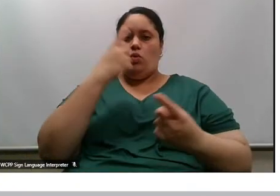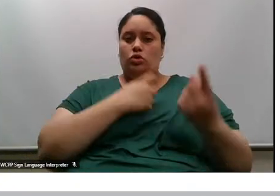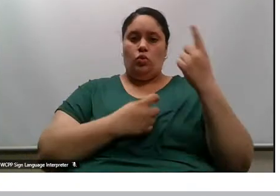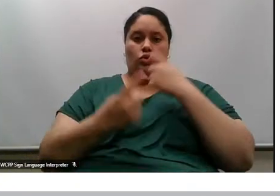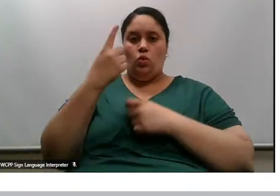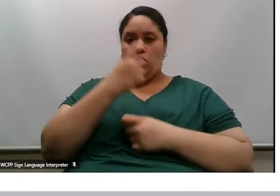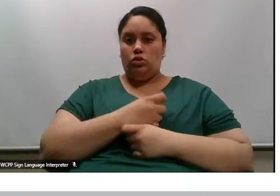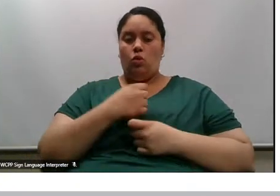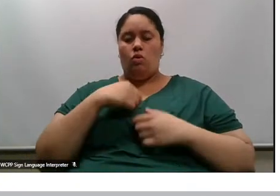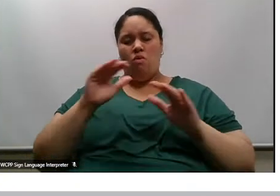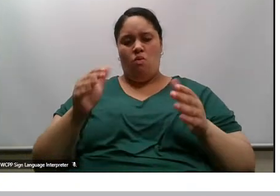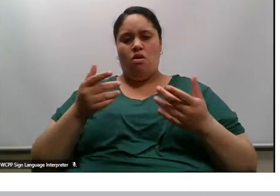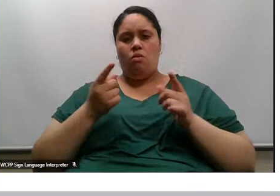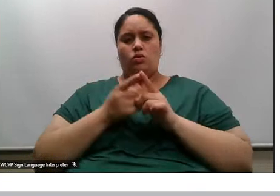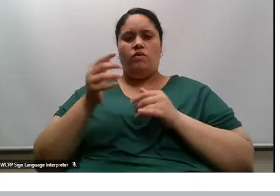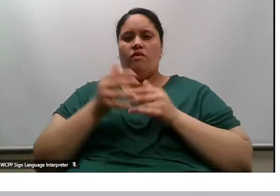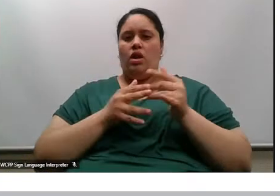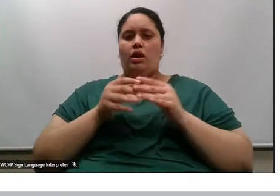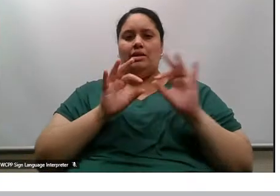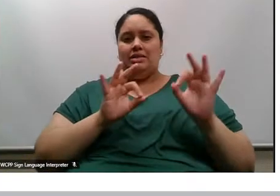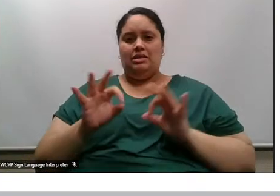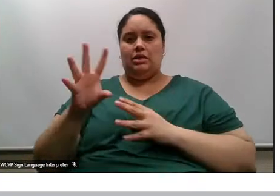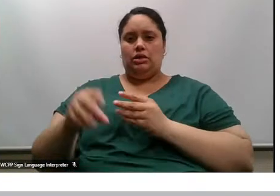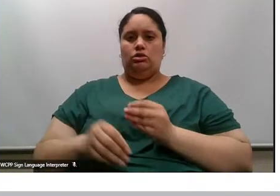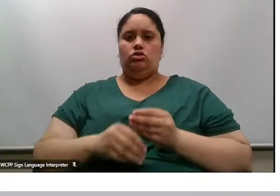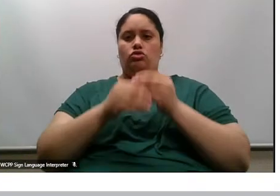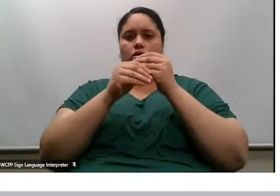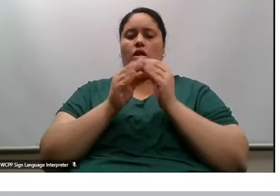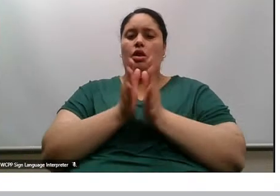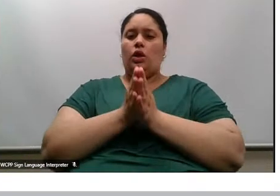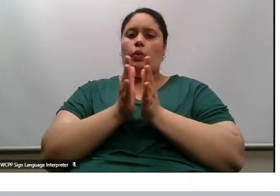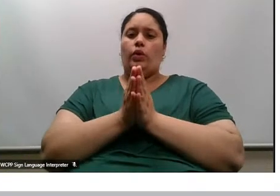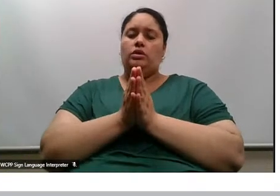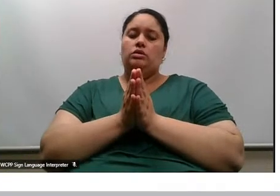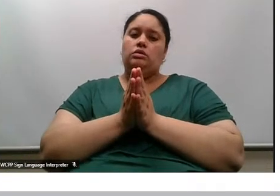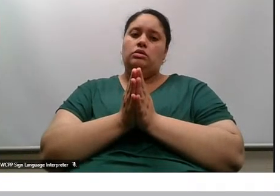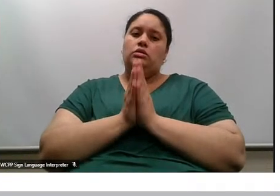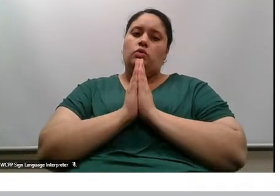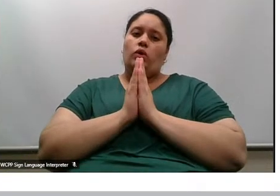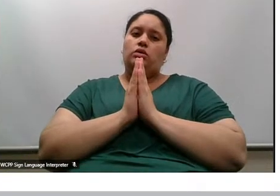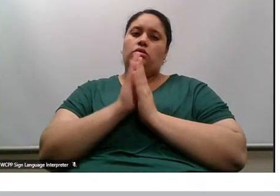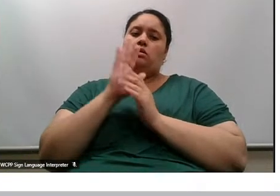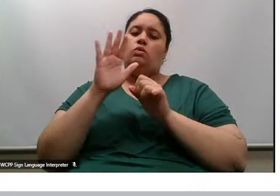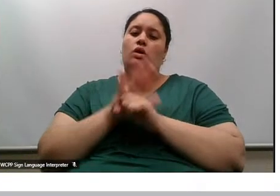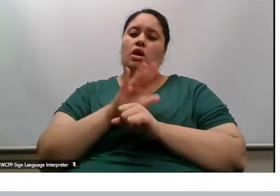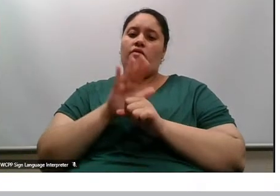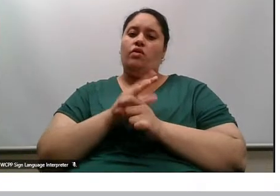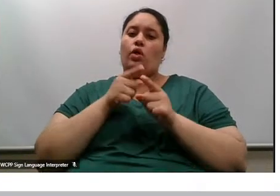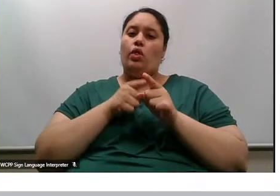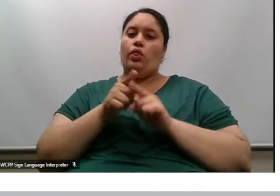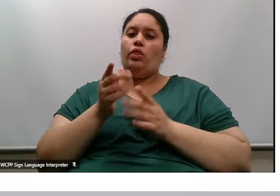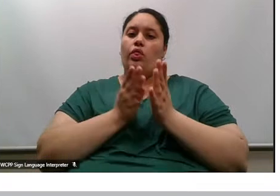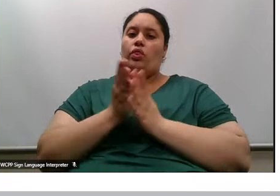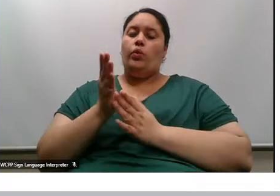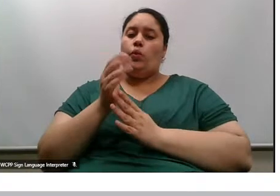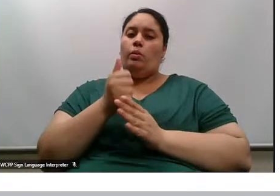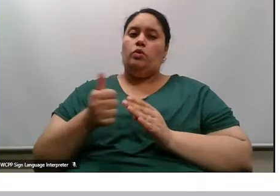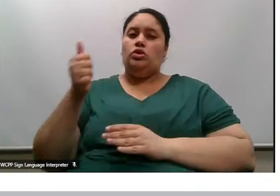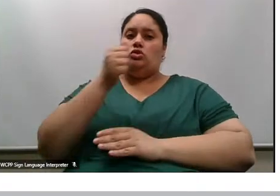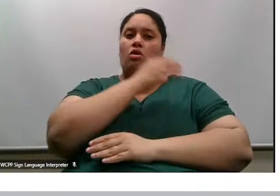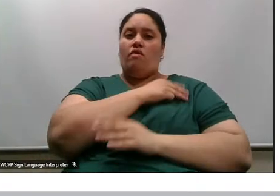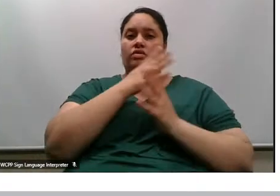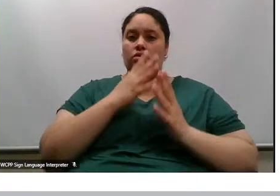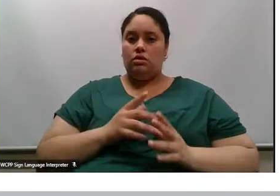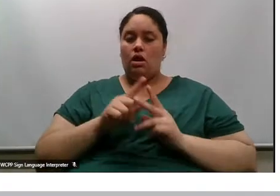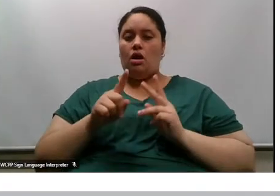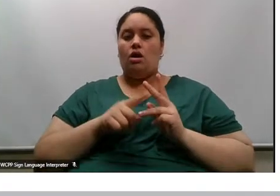would more than welcome for any of those additional requests that will come via the procedural officer